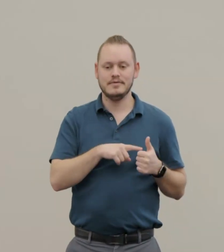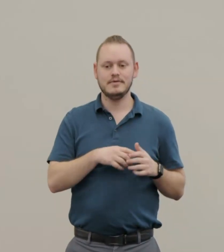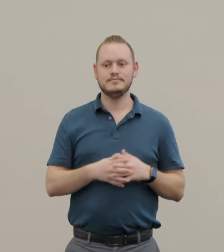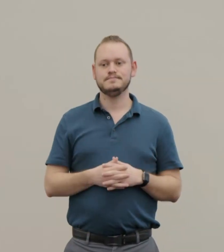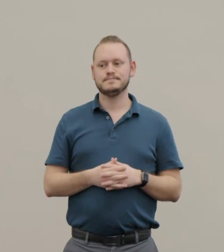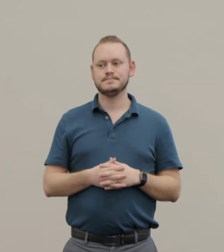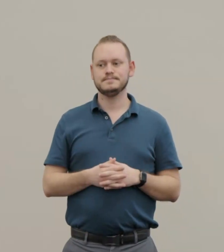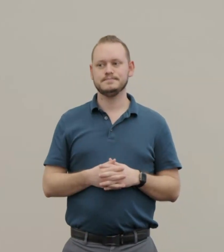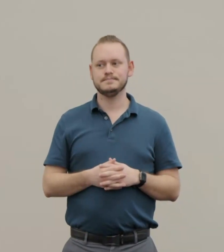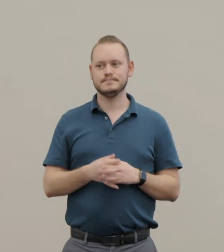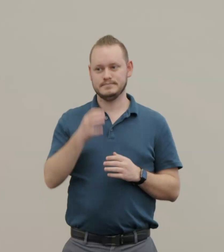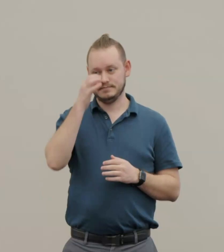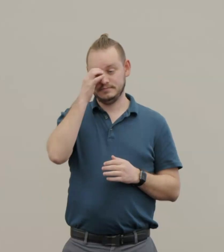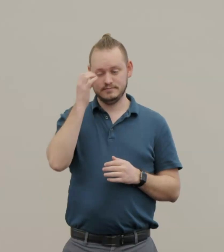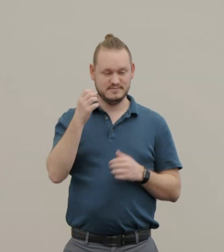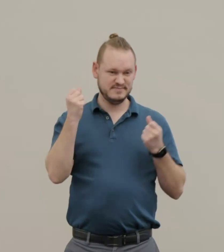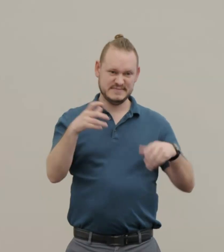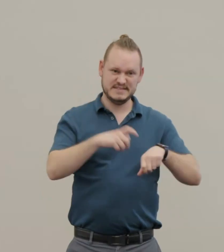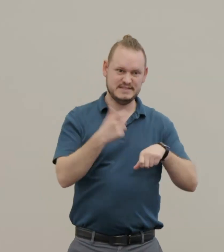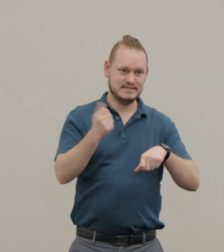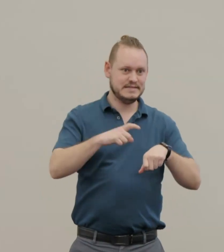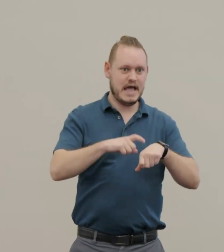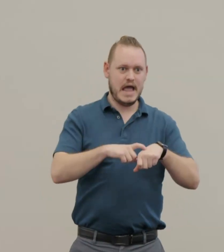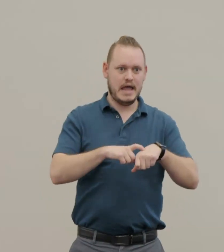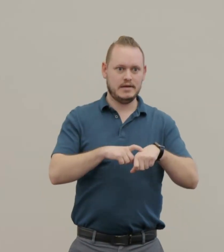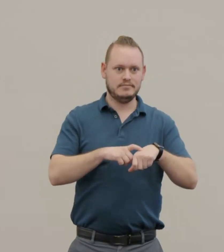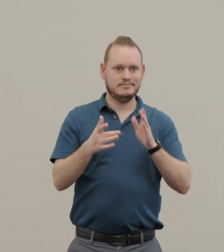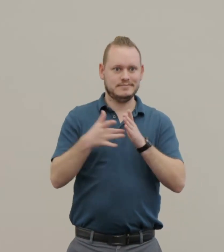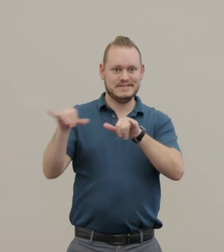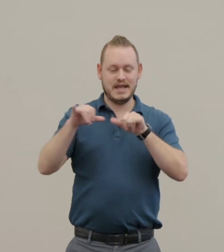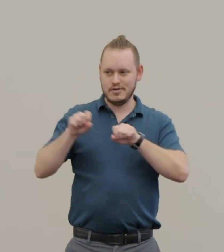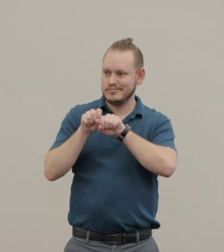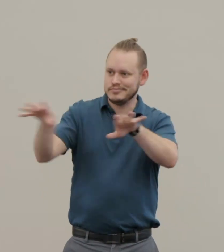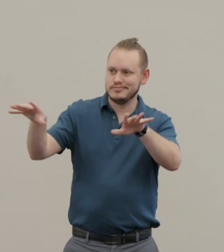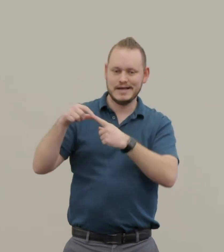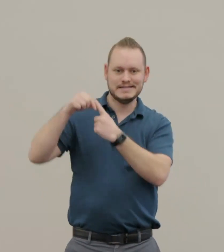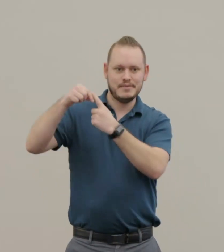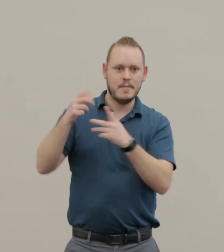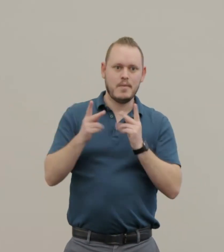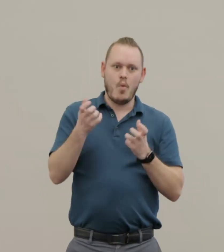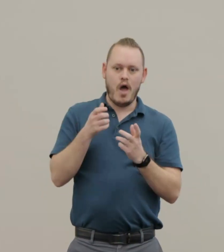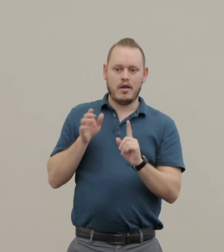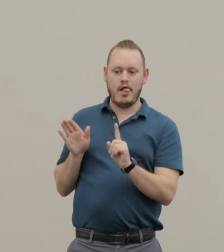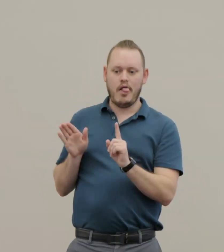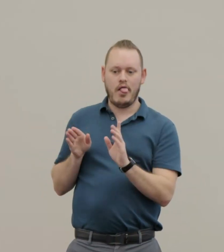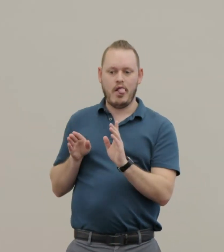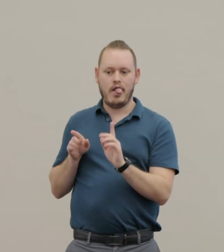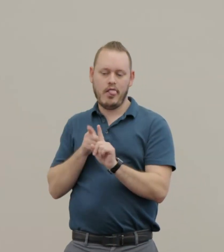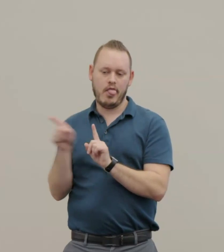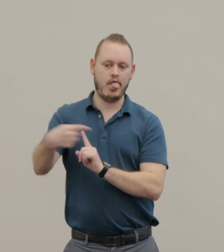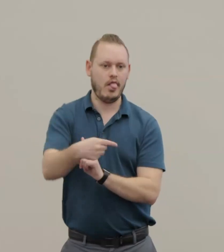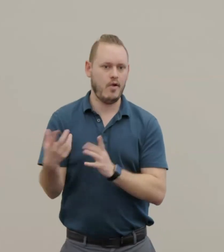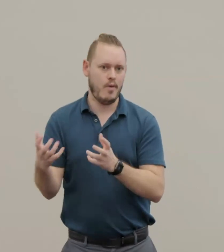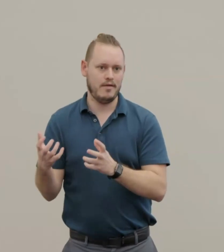Anytime regulation or technical standards put out exceptions, people want to try to loophole the exceptions,